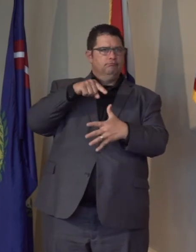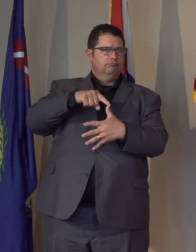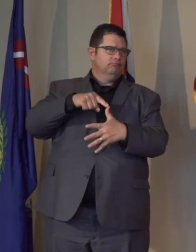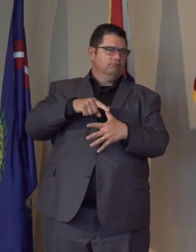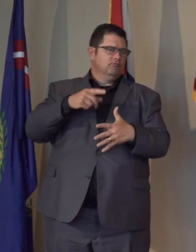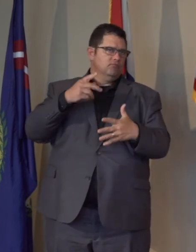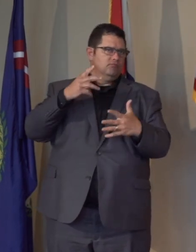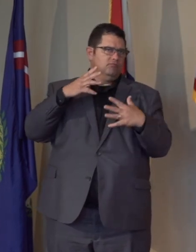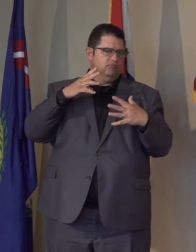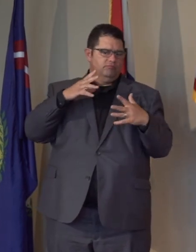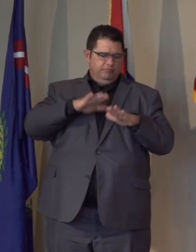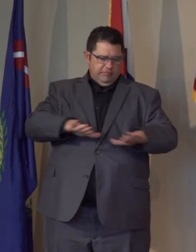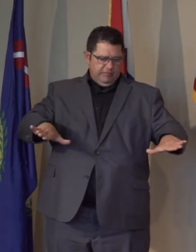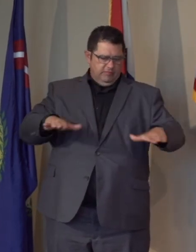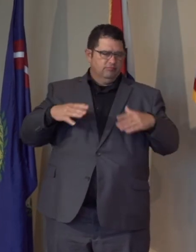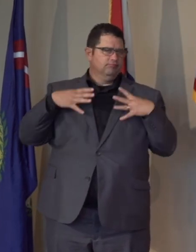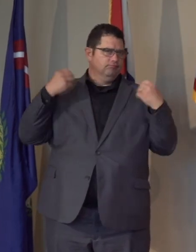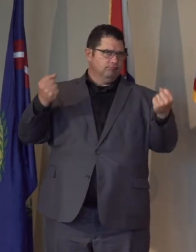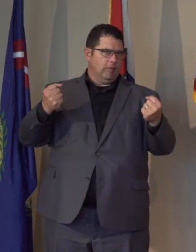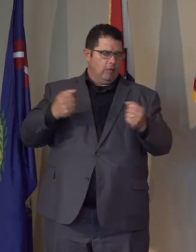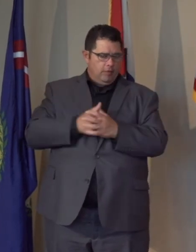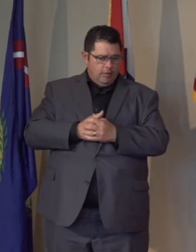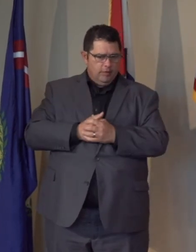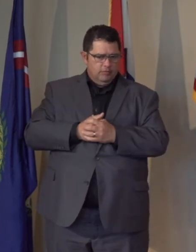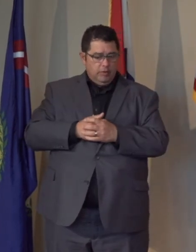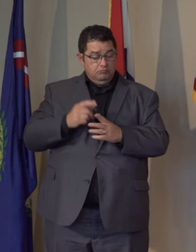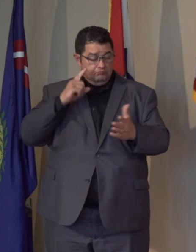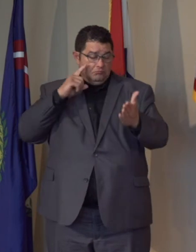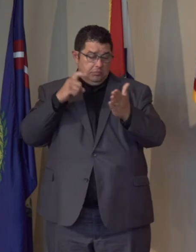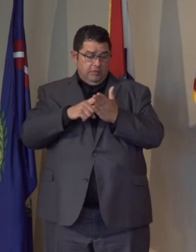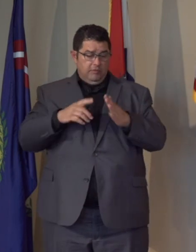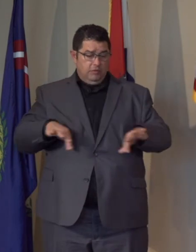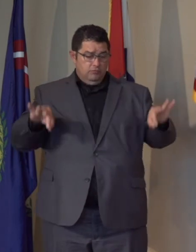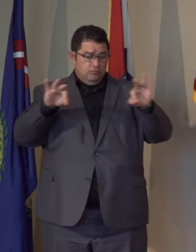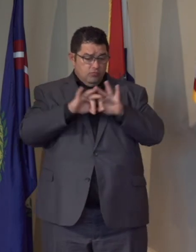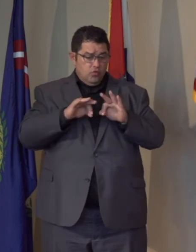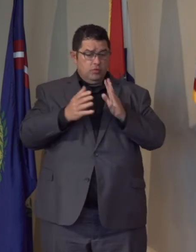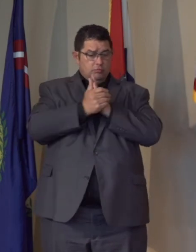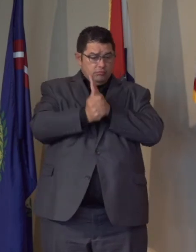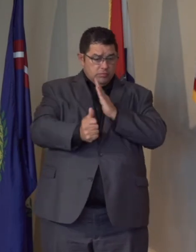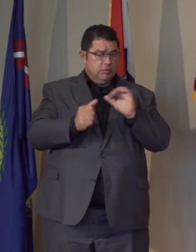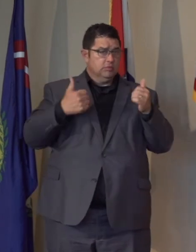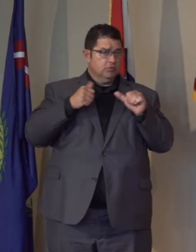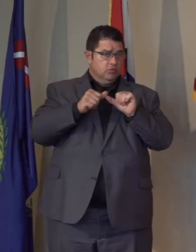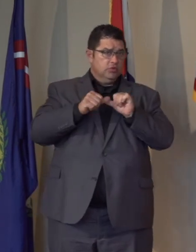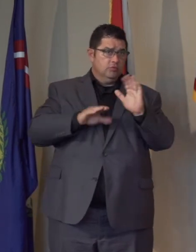working very hard to recognize the importance of youth sports and allow those skills to continue to be developed.